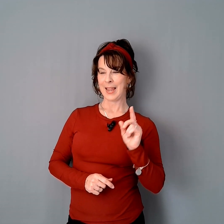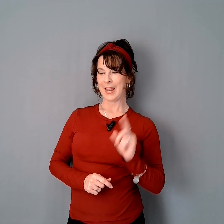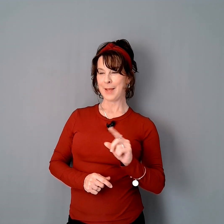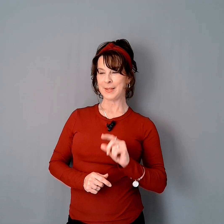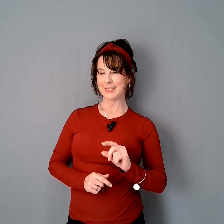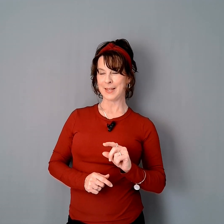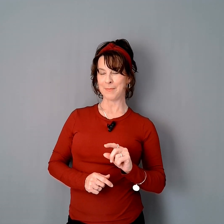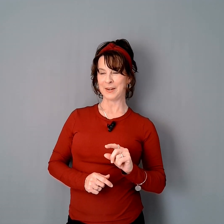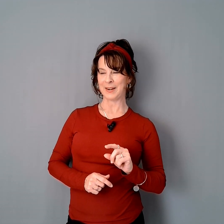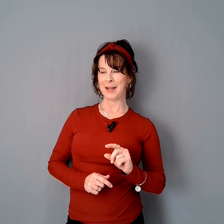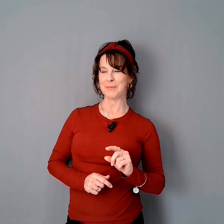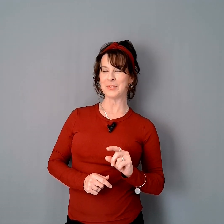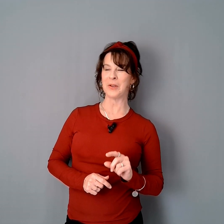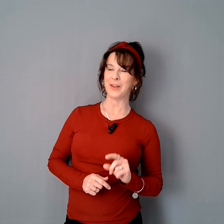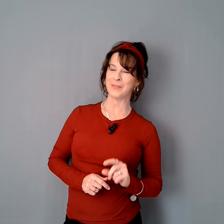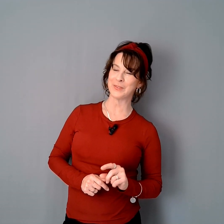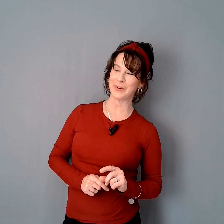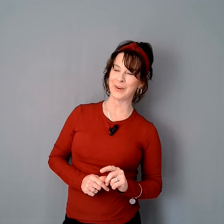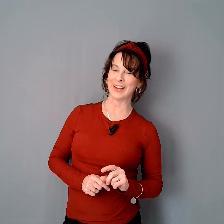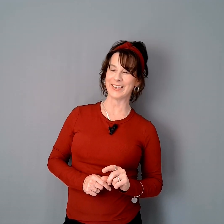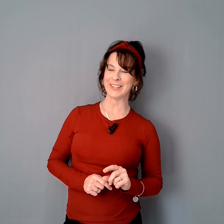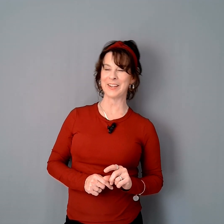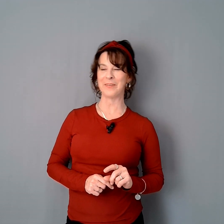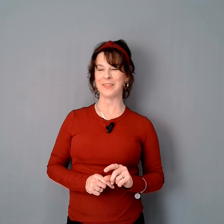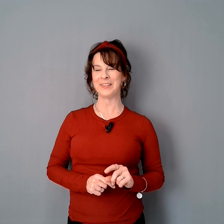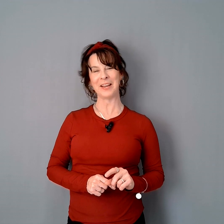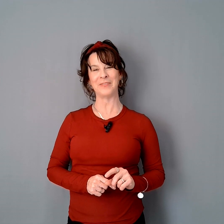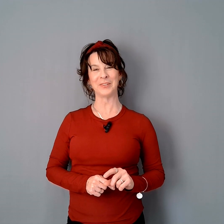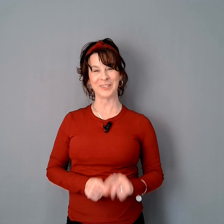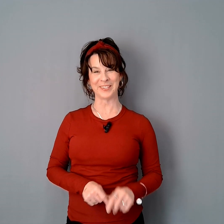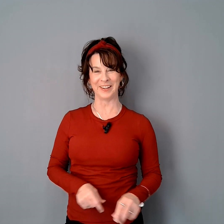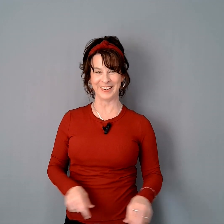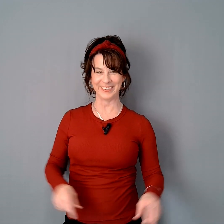I messed up there. I'm sorry. Let's go with devil, you're done.